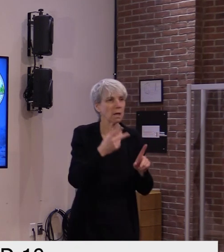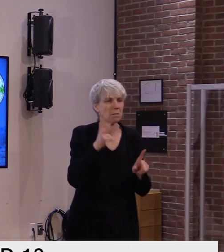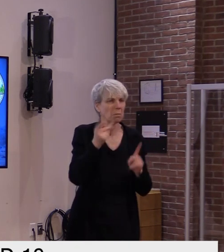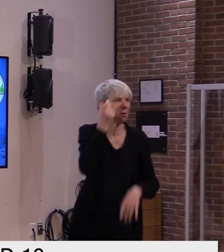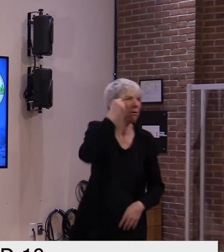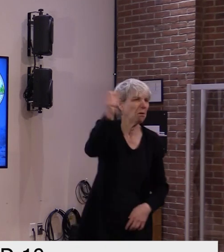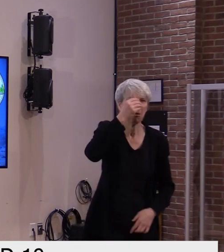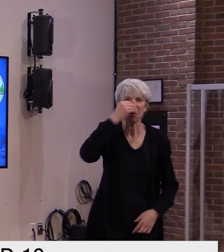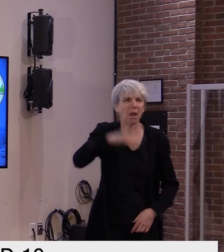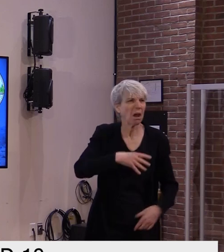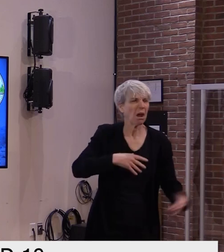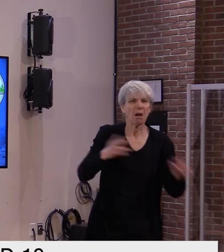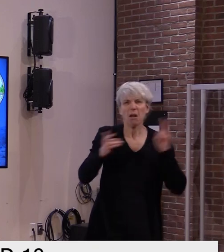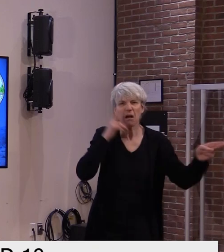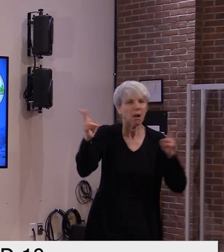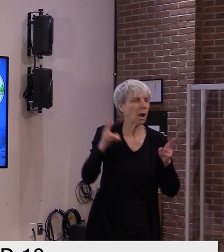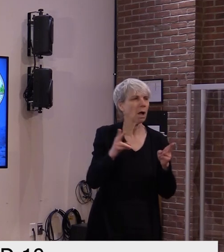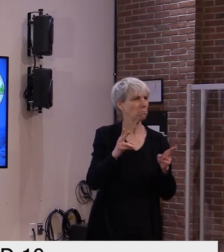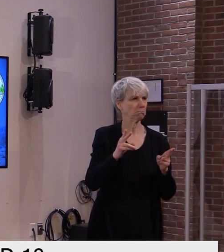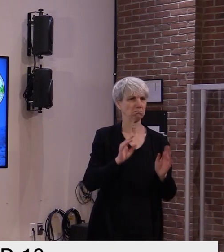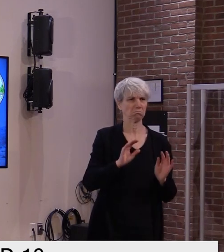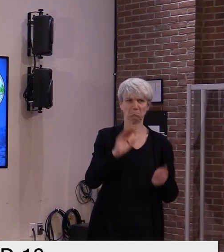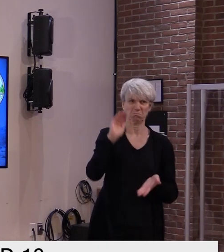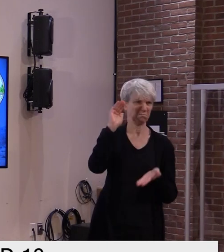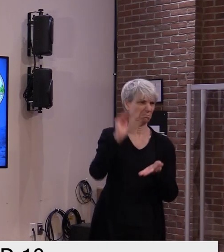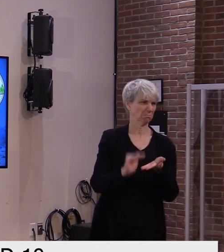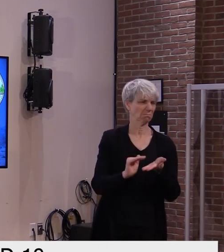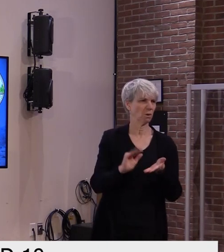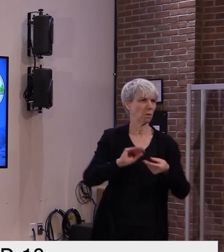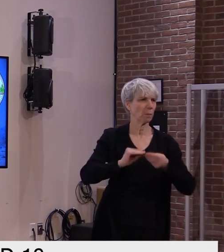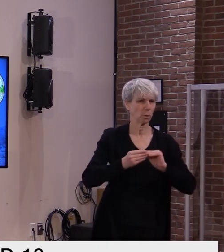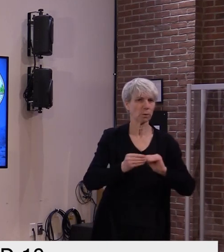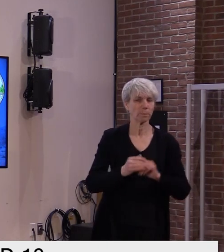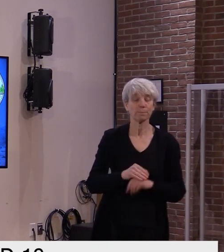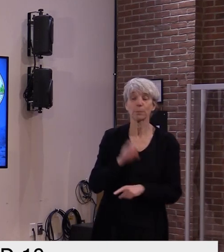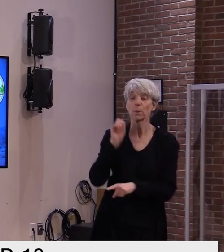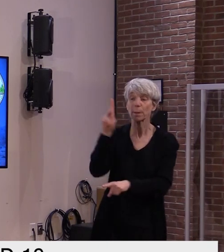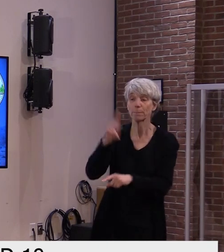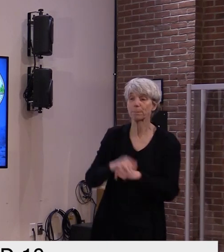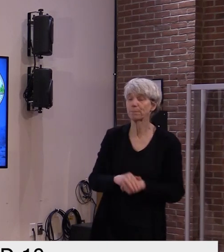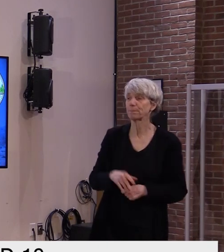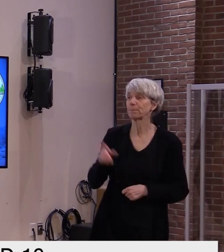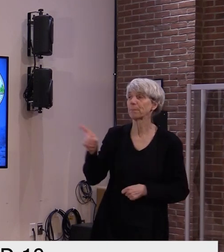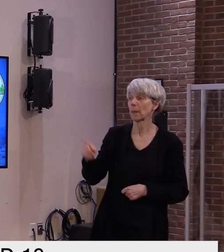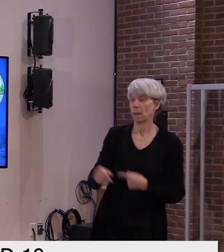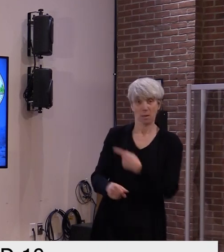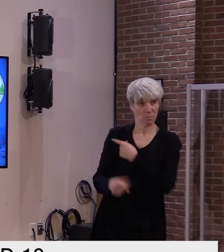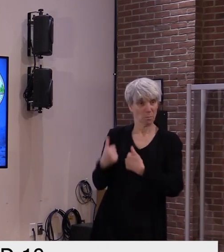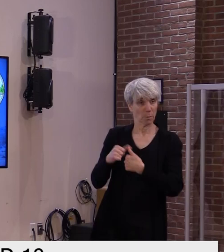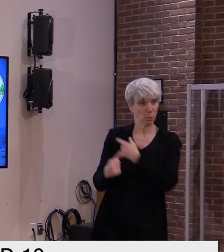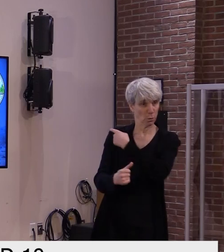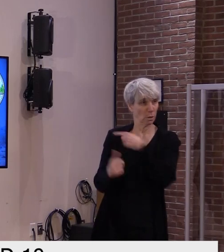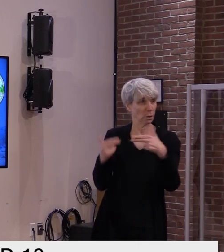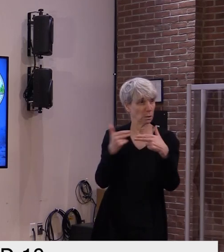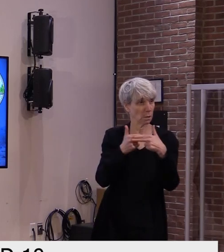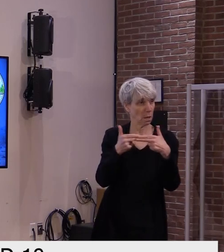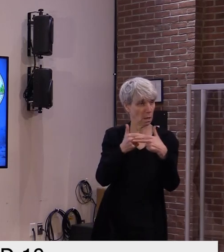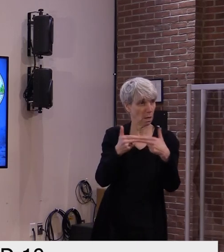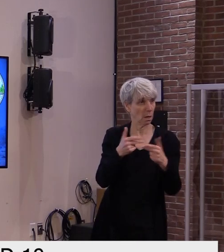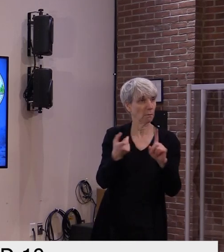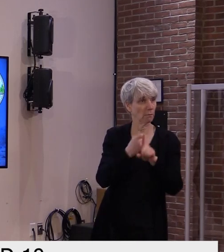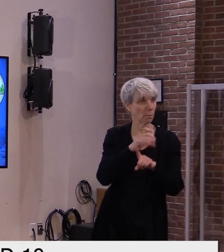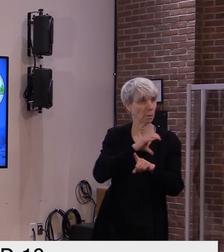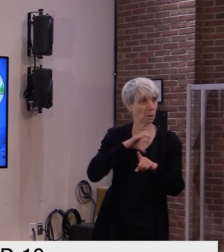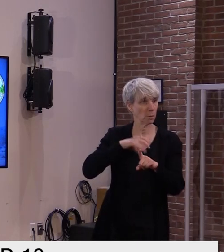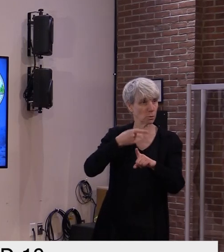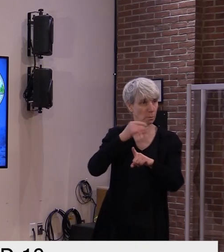holidays. As Commissioner Pichek's data, as Commissioner Pichek's data showed us on the slide, we